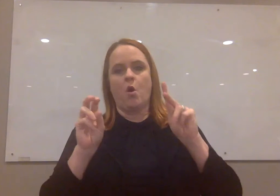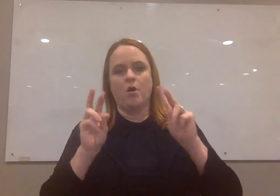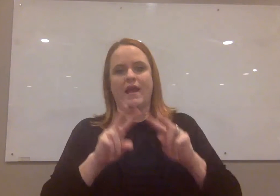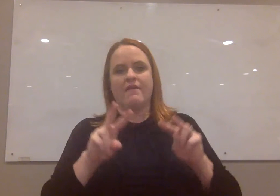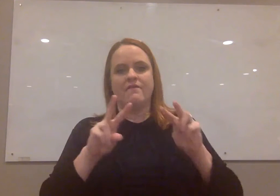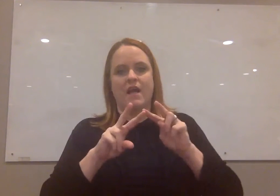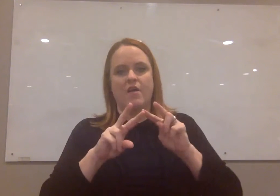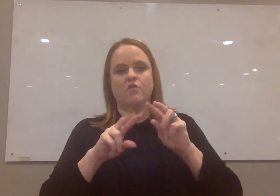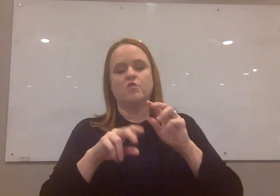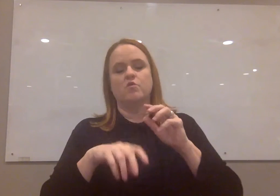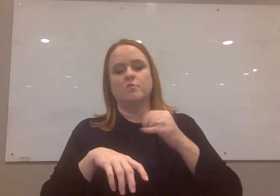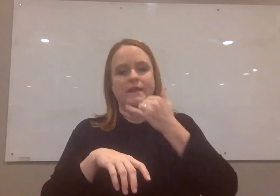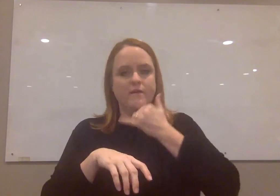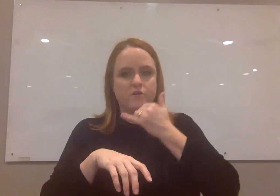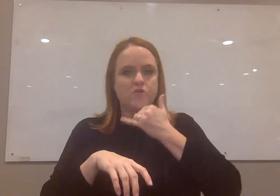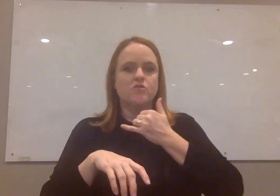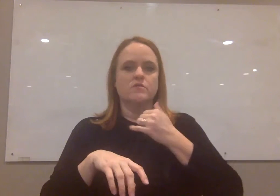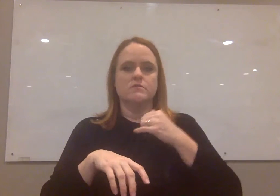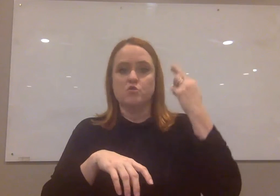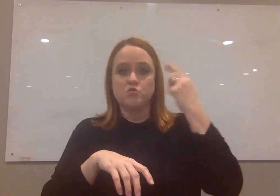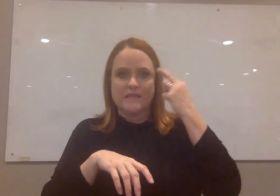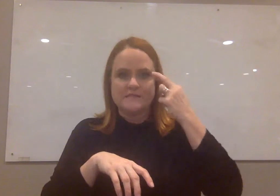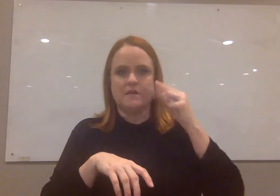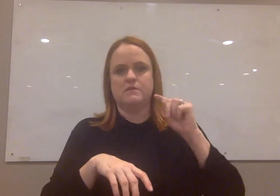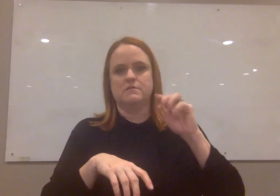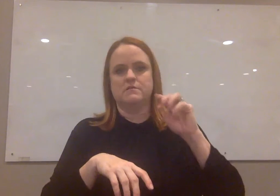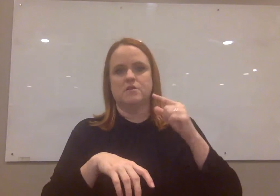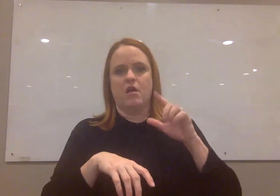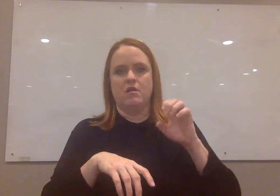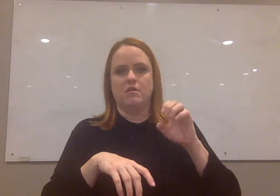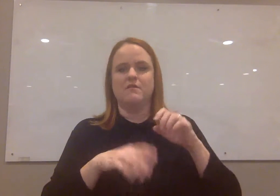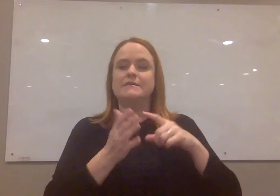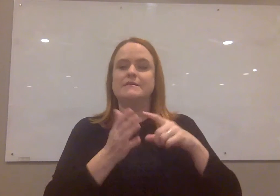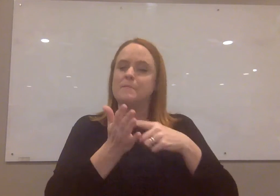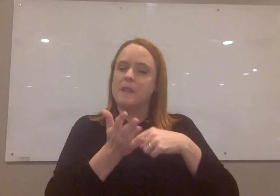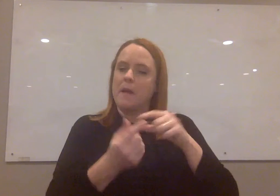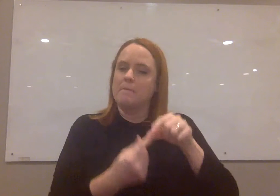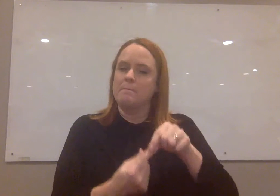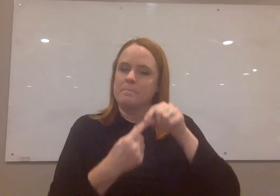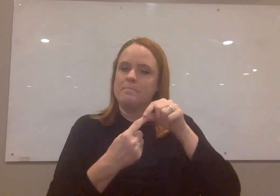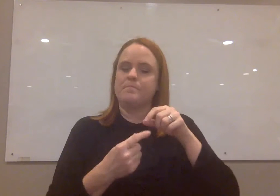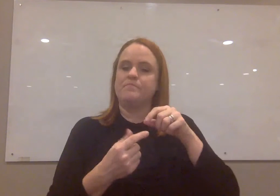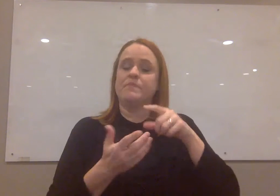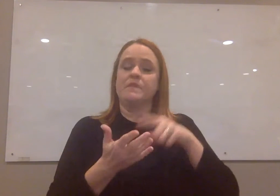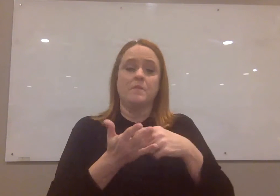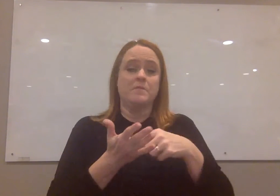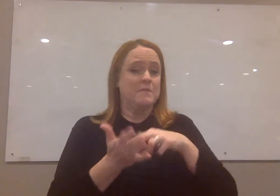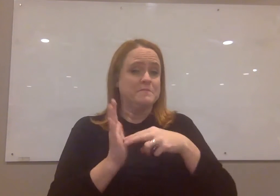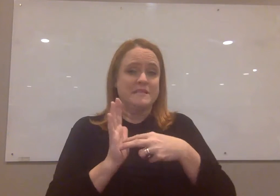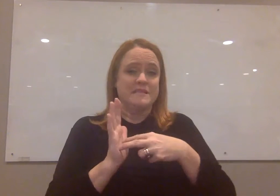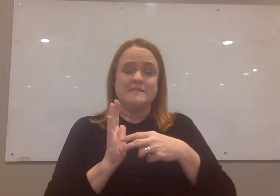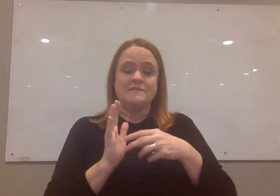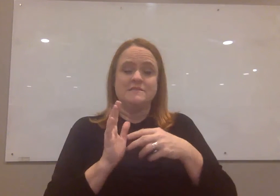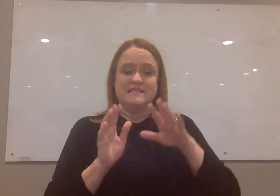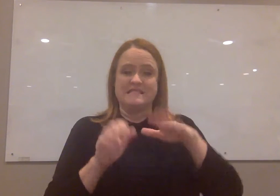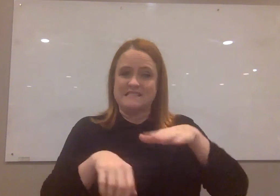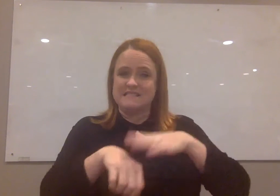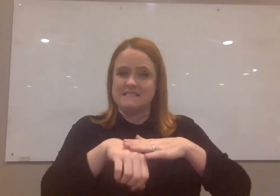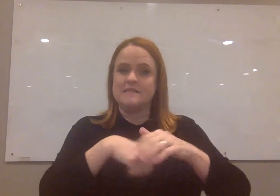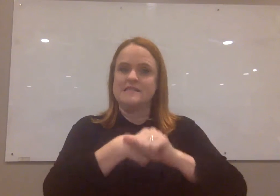tuples. There are some caveats, though, where bang might just mean that I'm going to do a dangerous operation. One of the macros